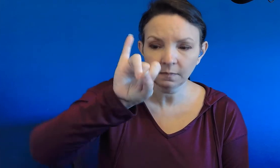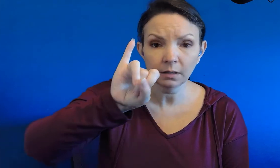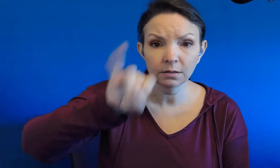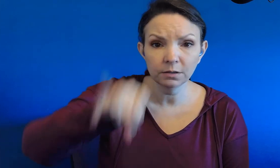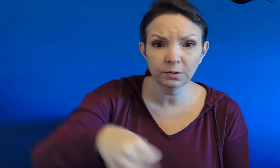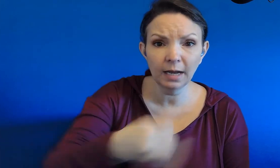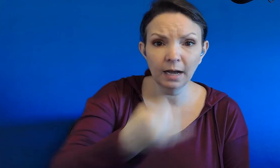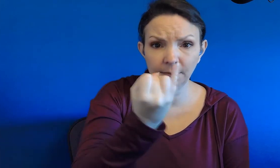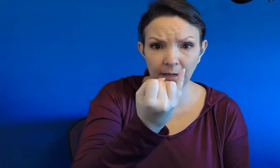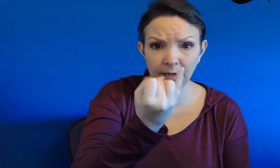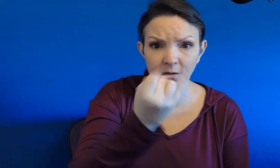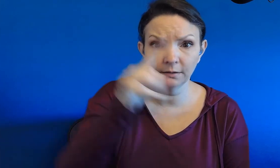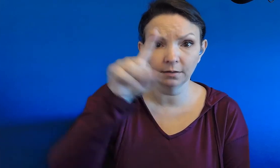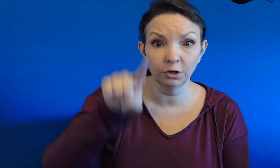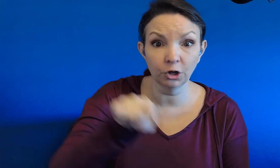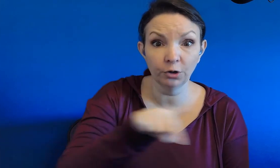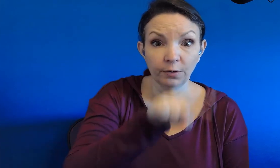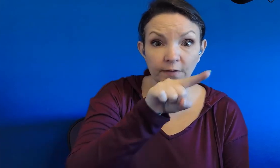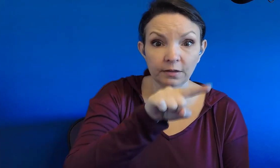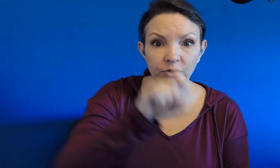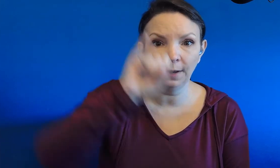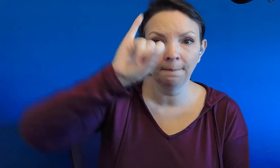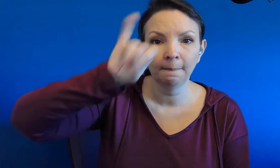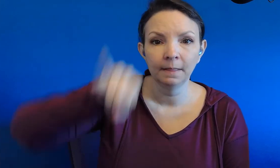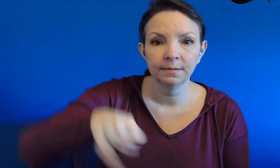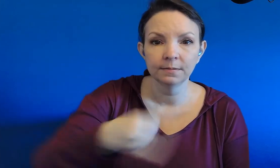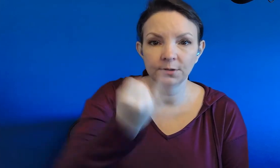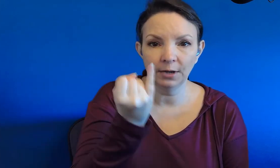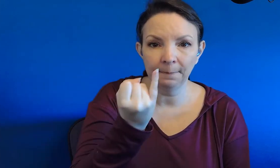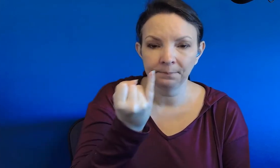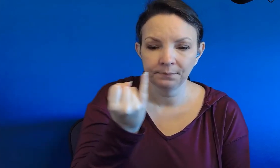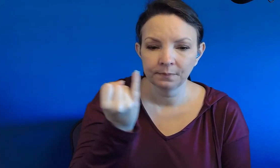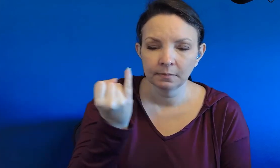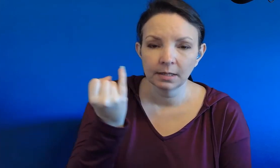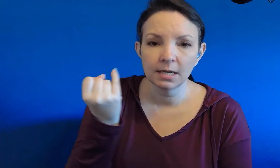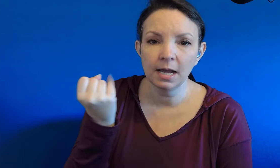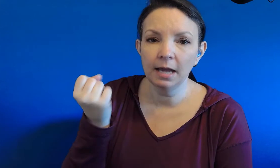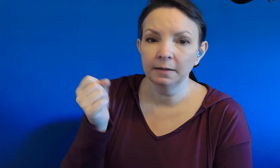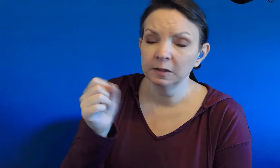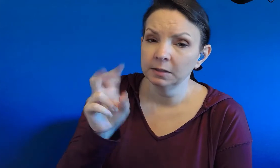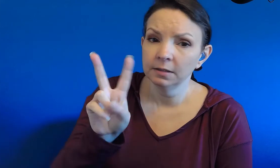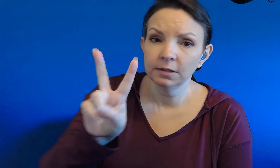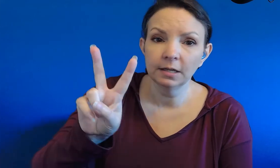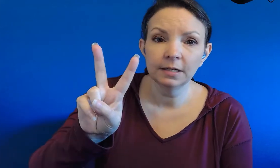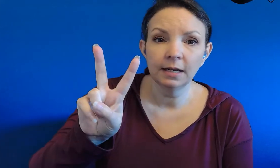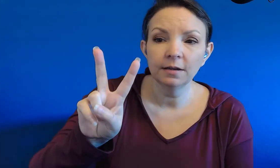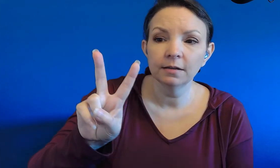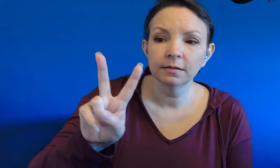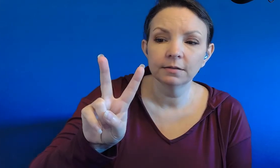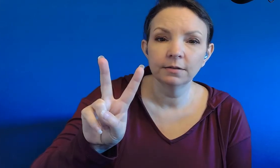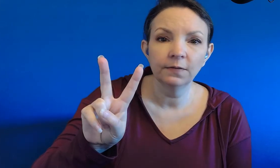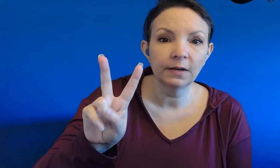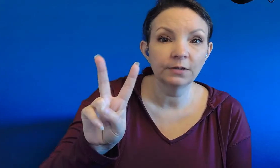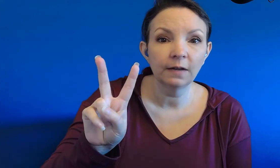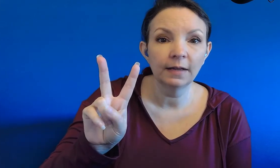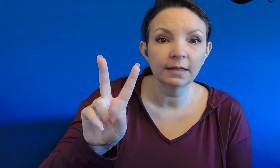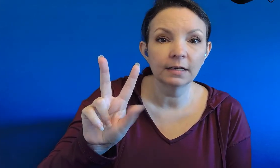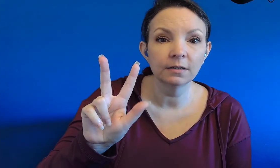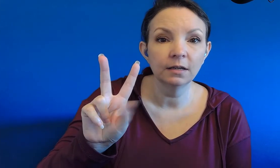Go down and make your curve on the J. J. K. You're going to take your two fingers out like this, and you're going to take